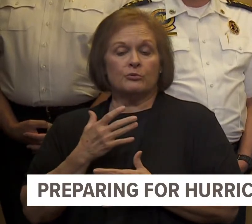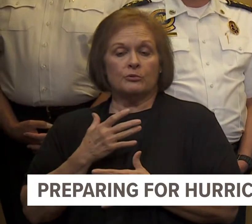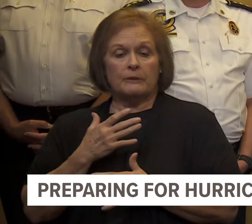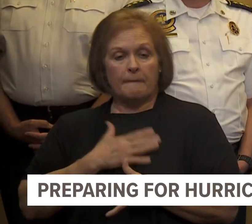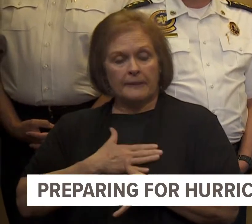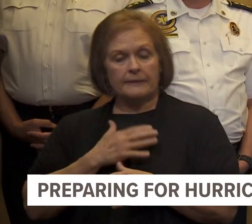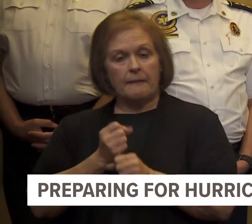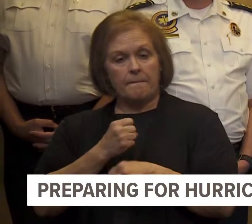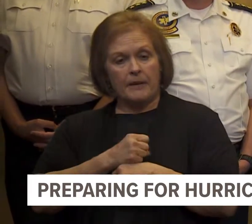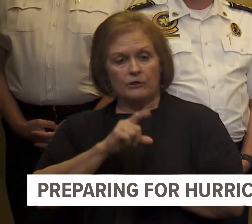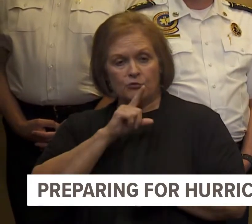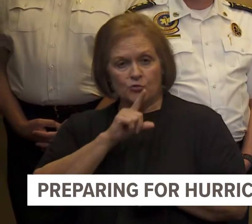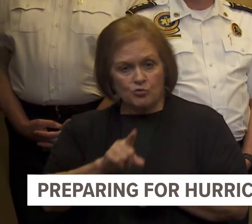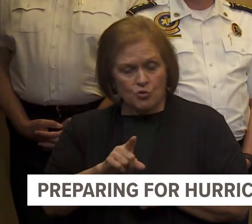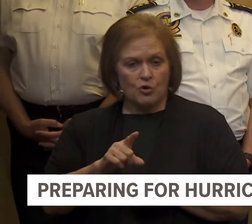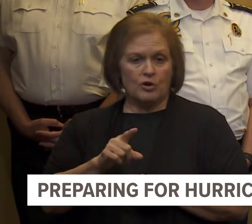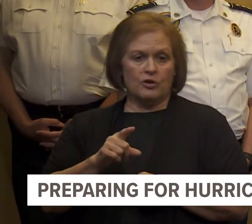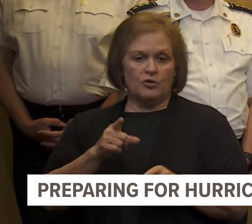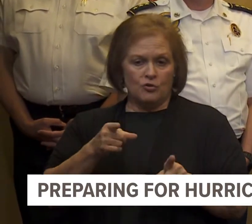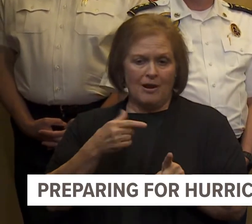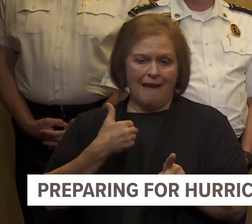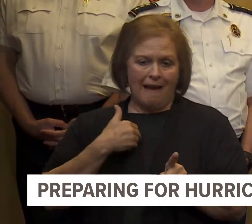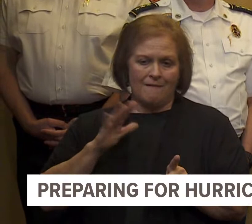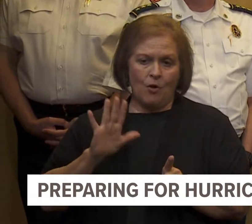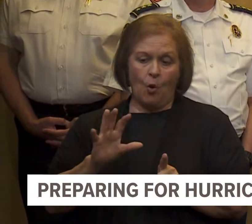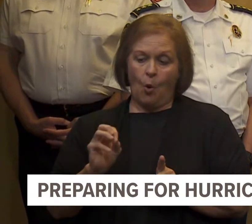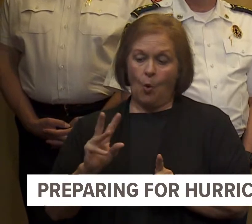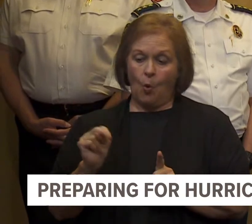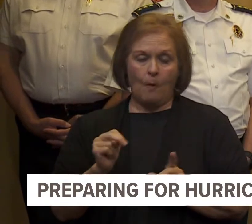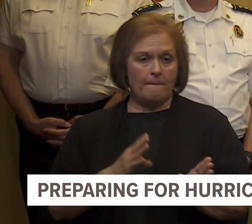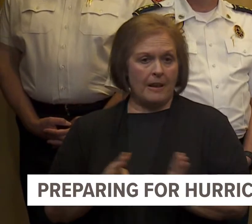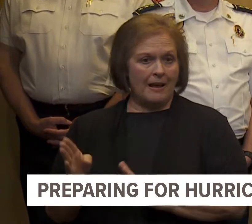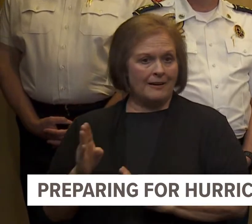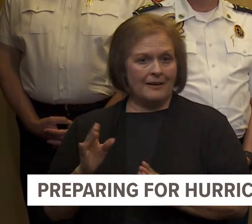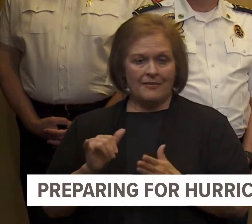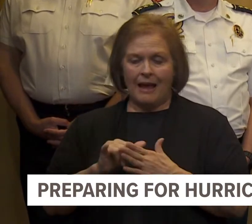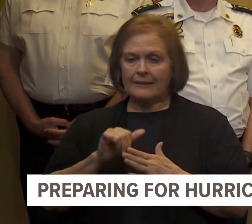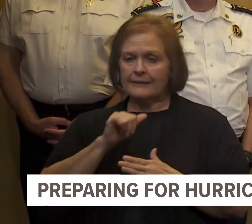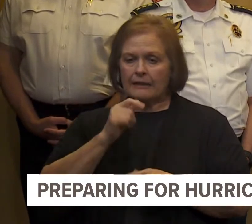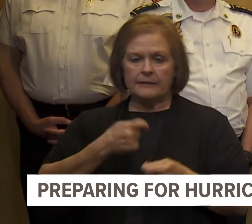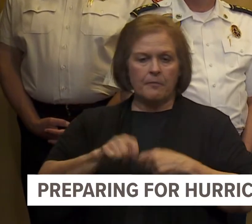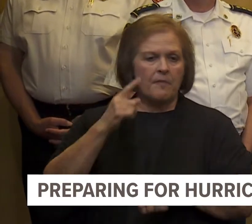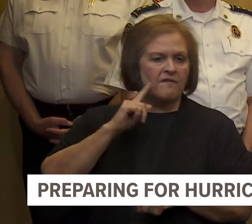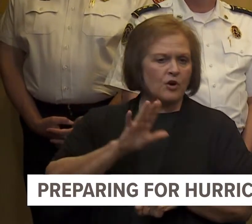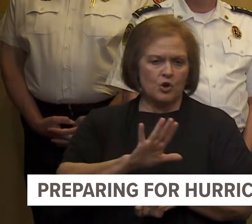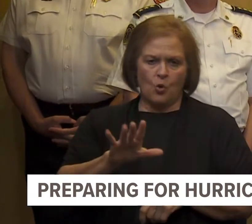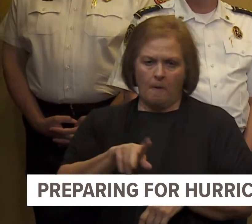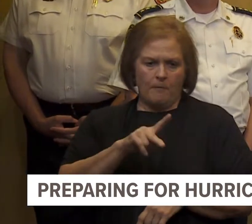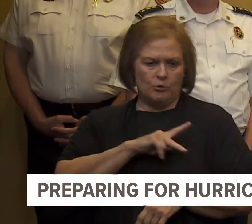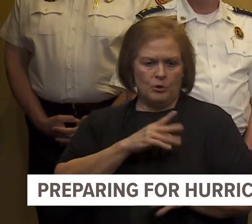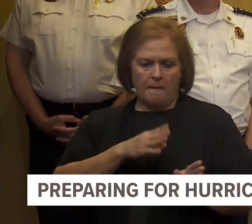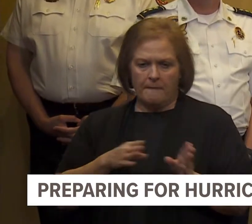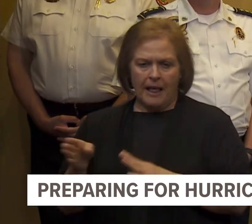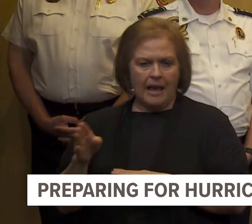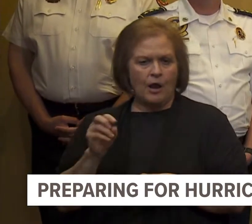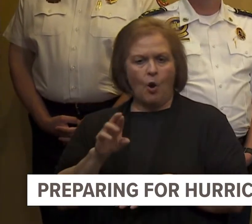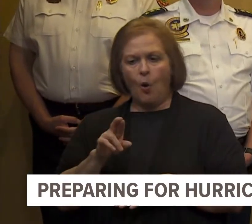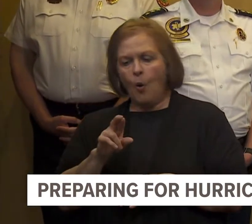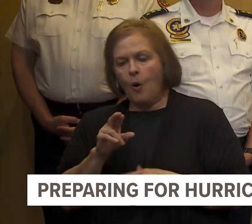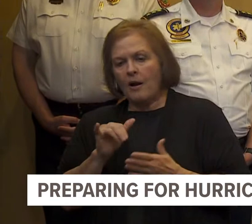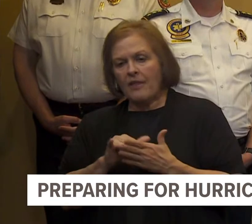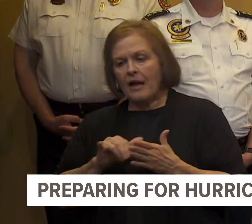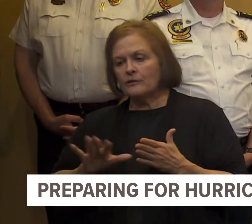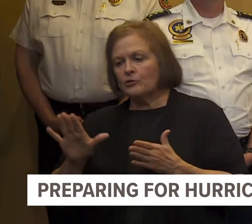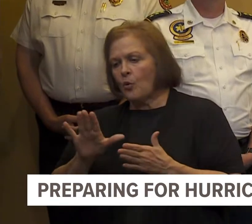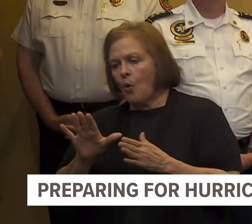please make sure you have your own plan set. This is not a substitution for your own personal plan or that of your